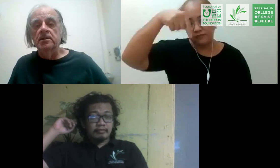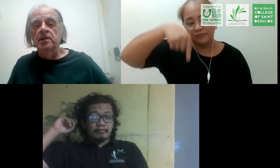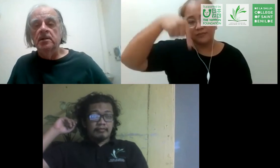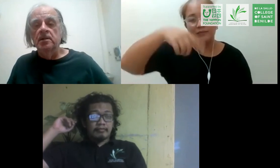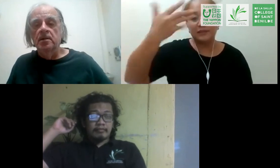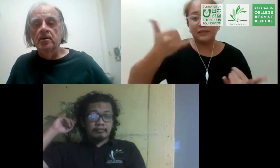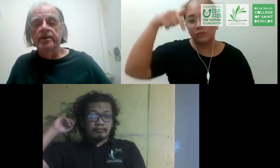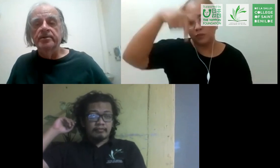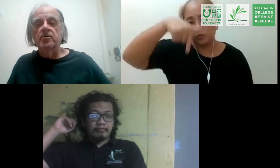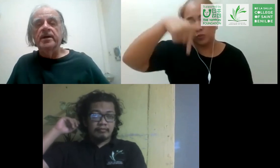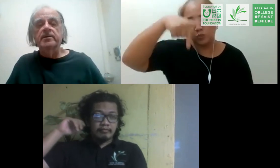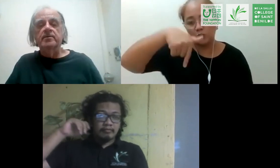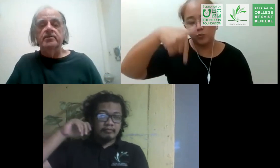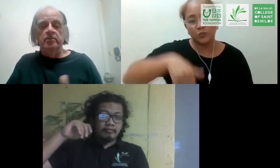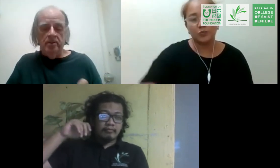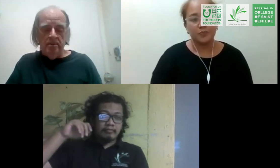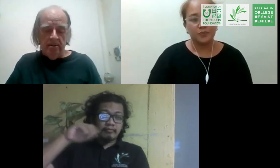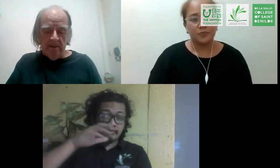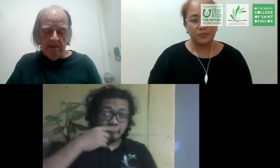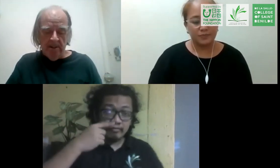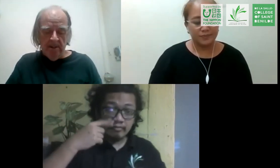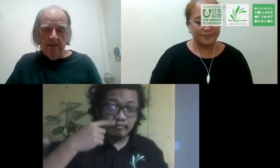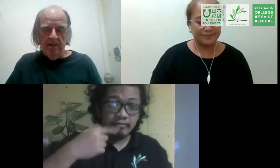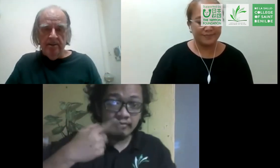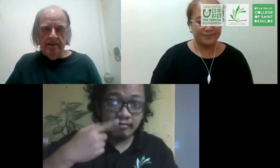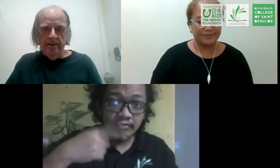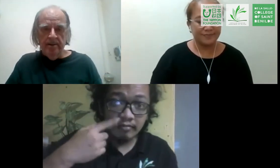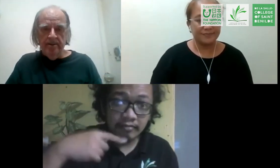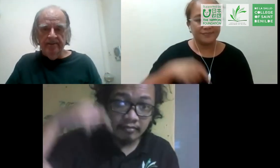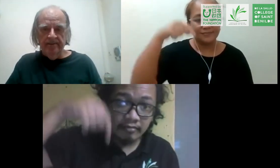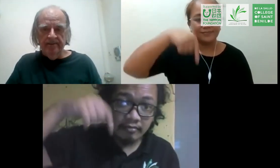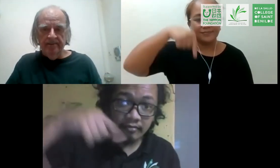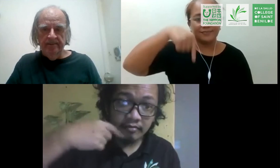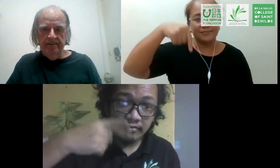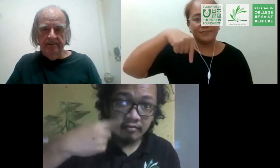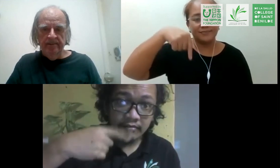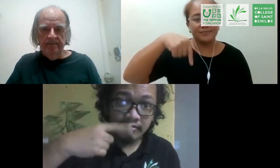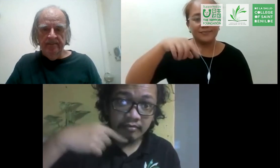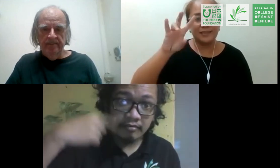the rents, go back down to the area here.